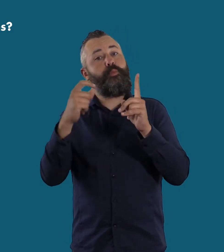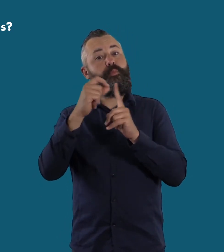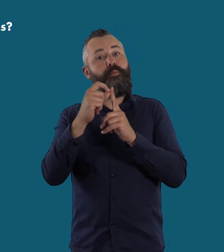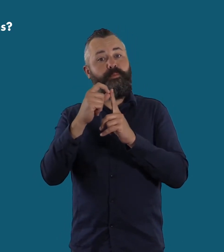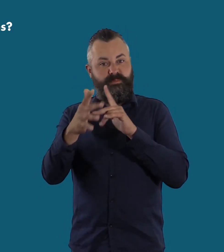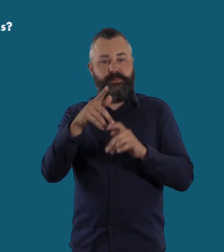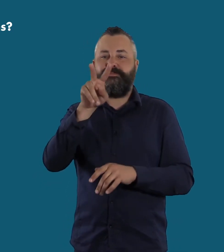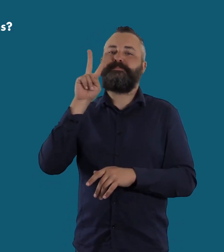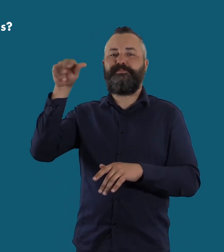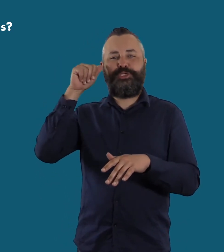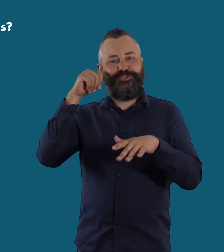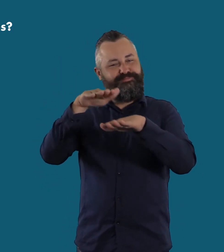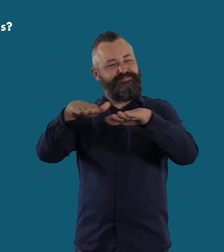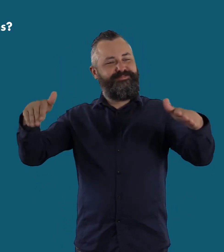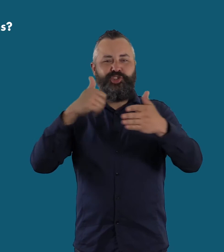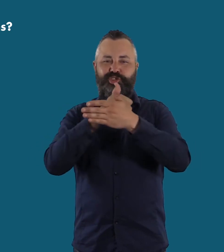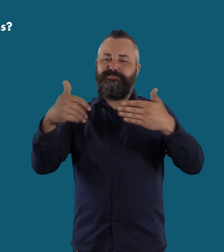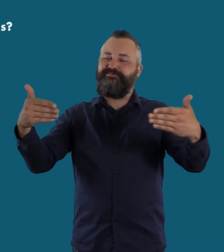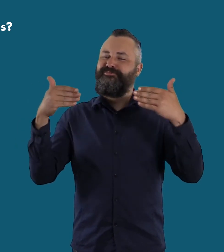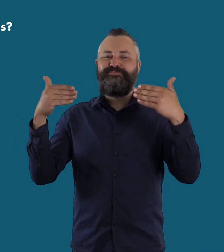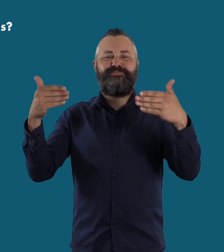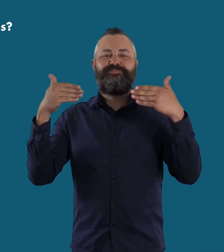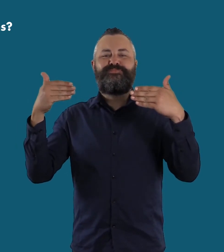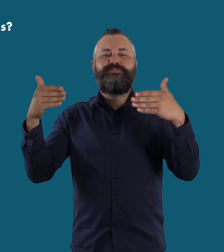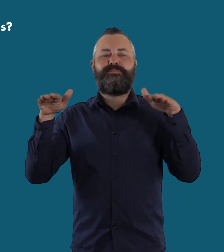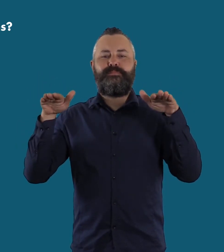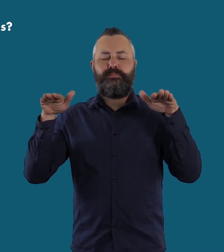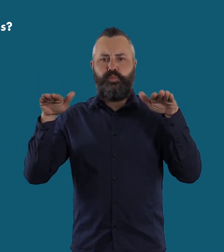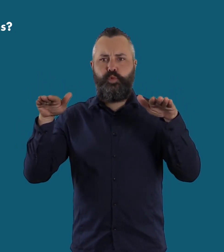Drop refers to sea levels that may drop dramatically before the arrival of a tsunami.